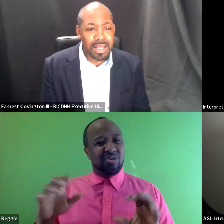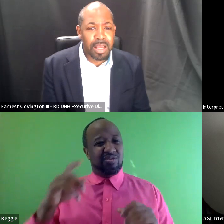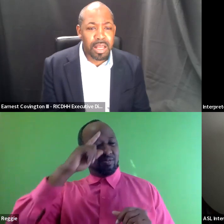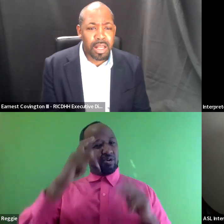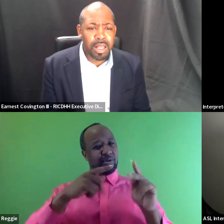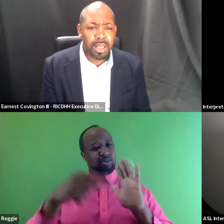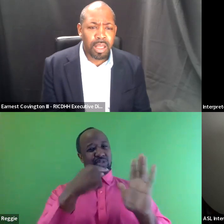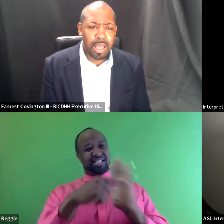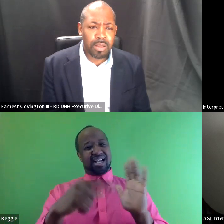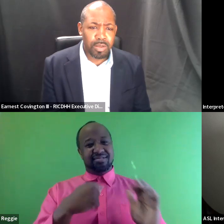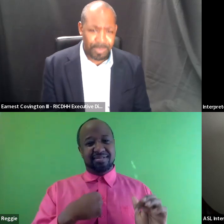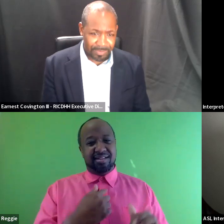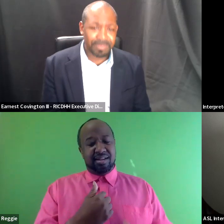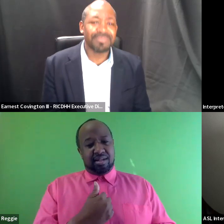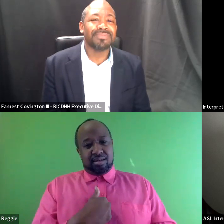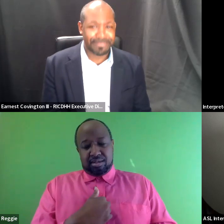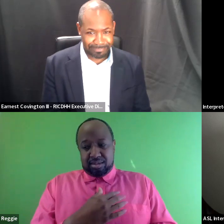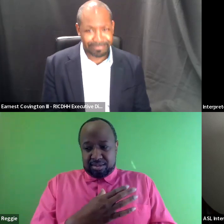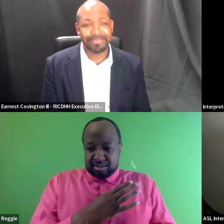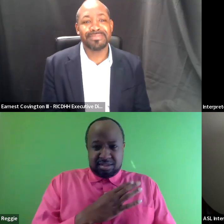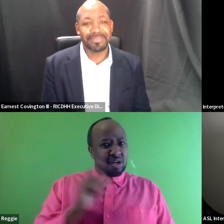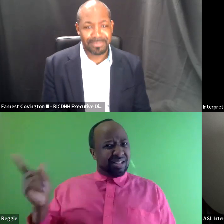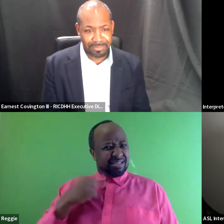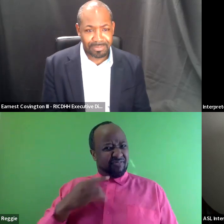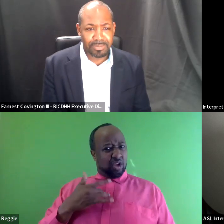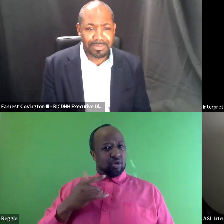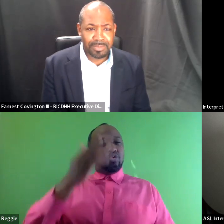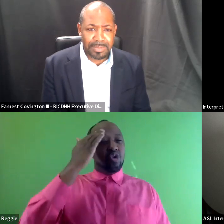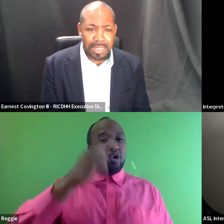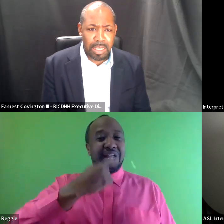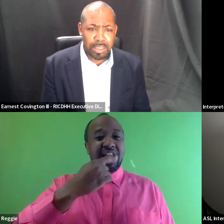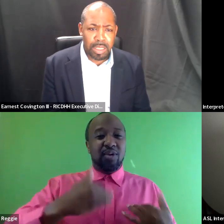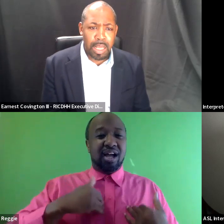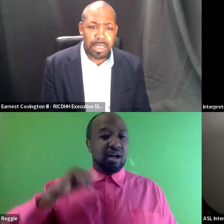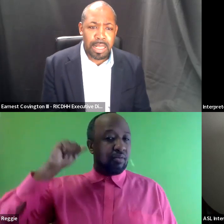give it a try. But I really didn't want to because I knew it would open me up to criticism.